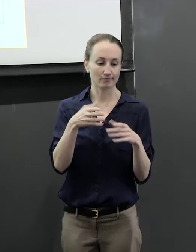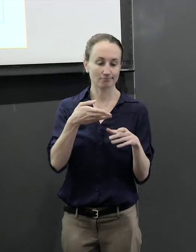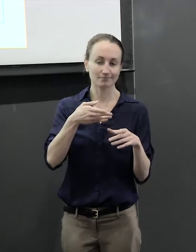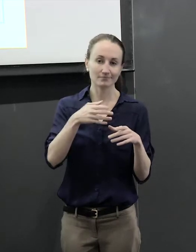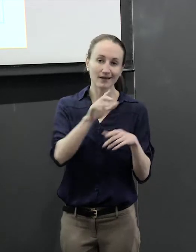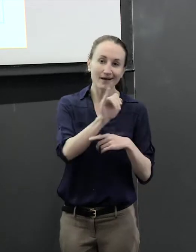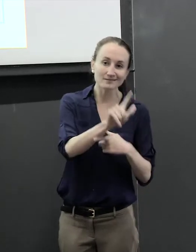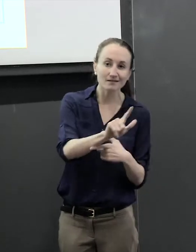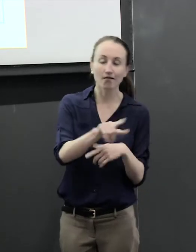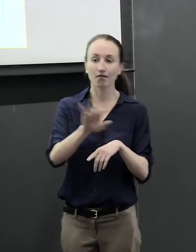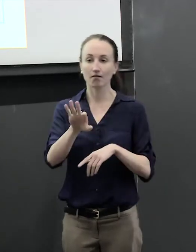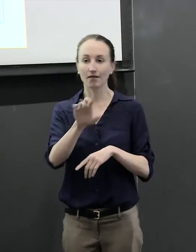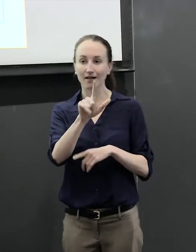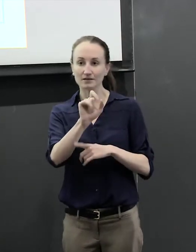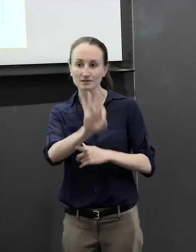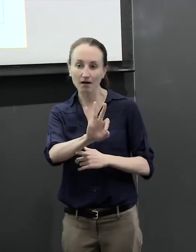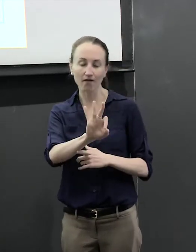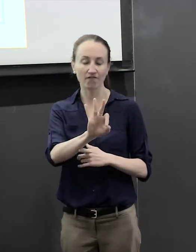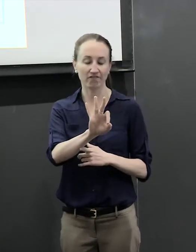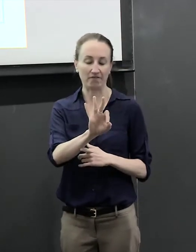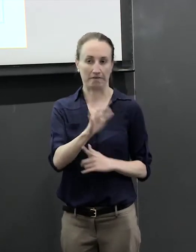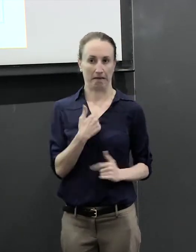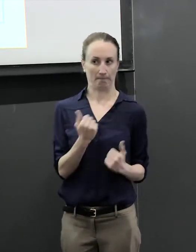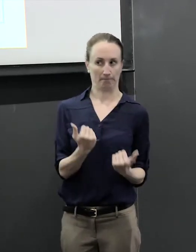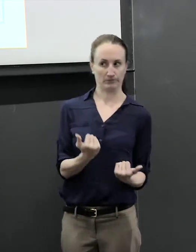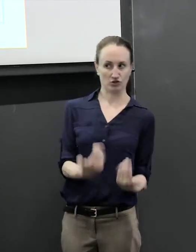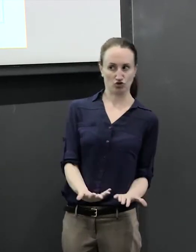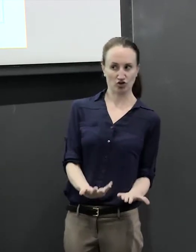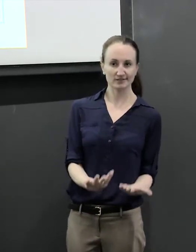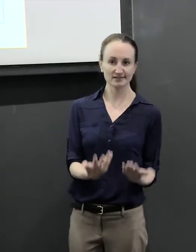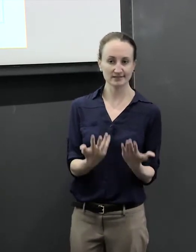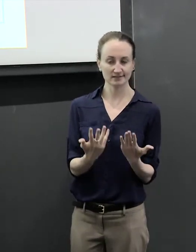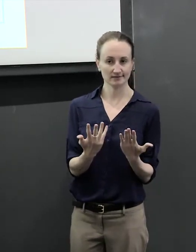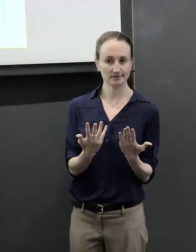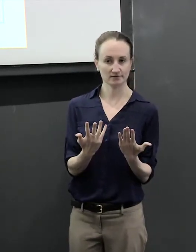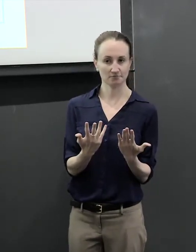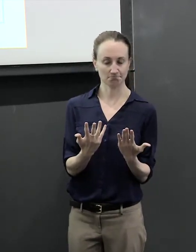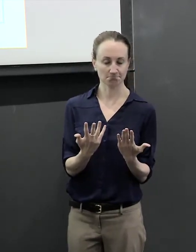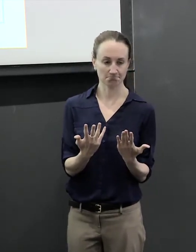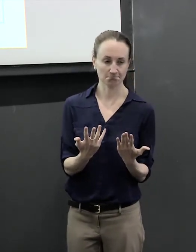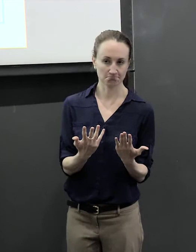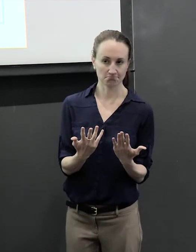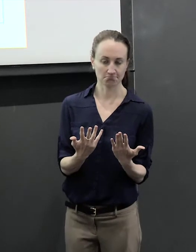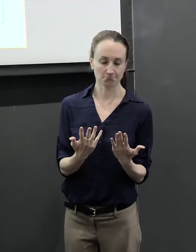in fact, be extremely cautious in the interpretation